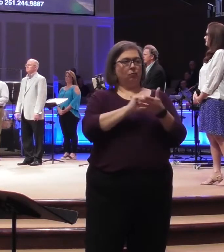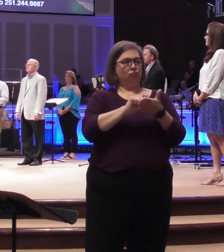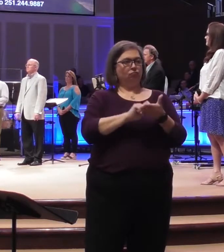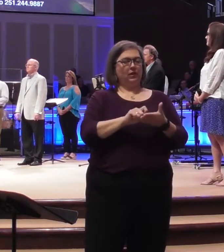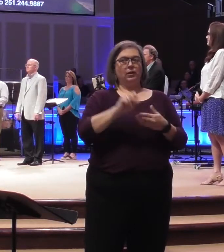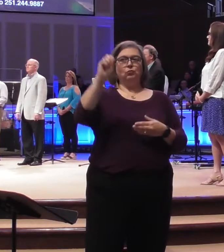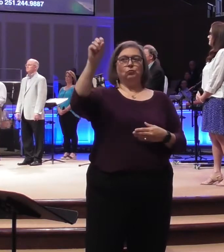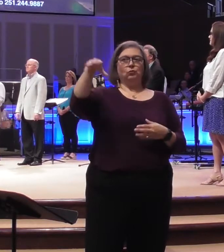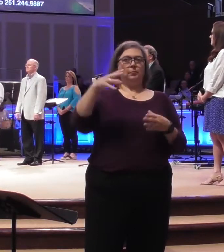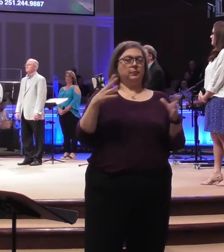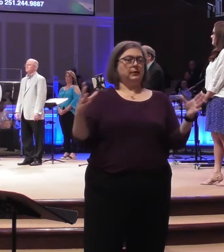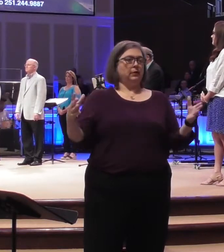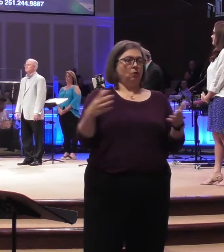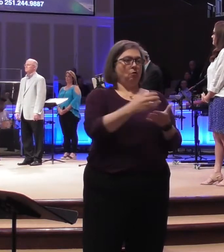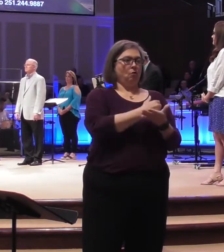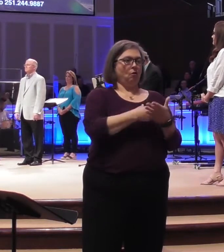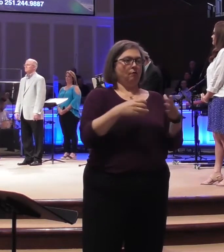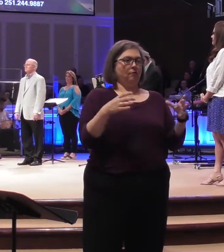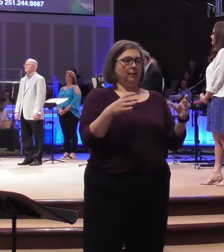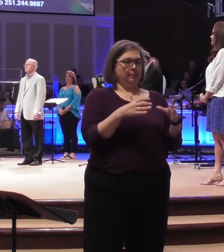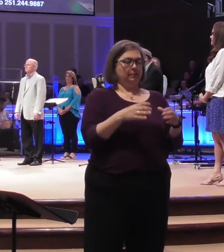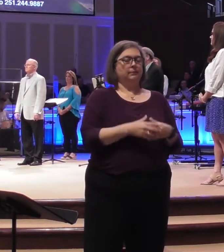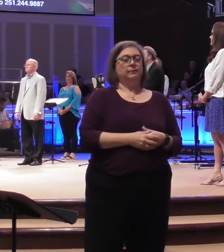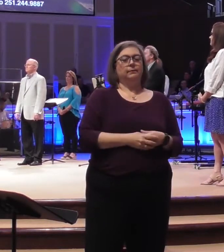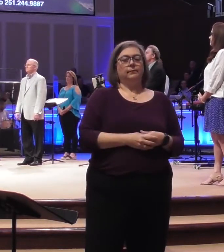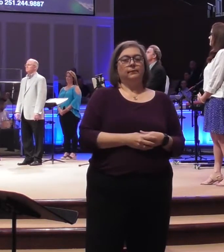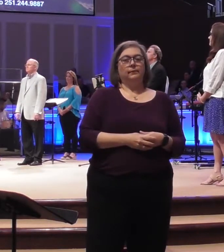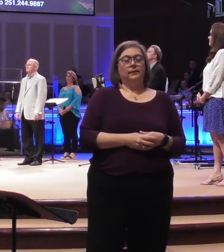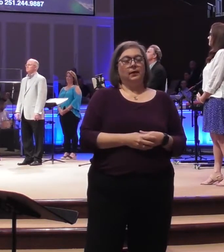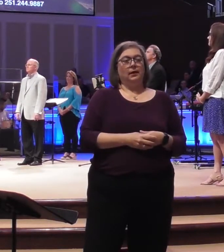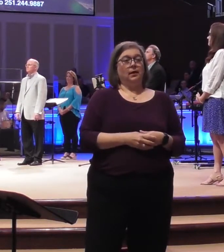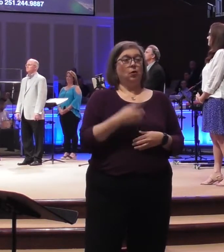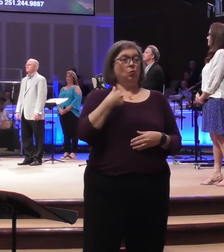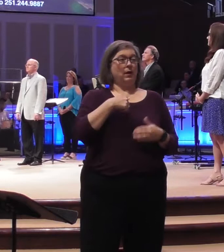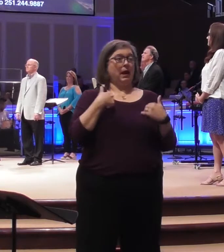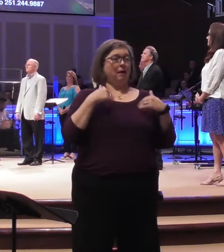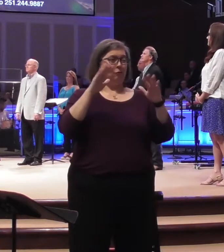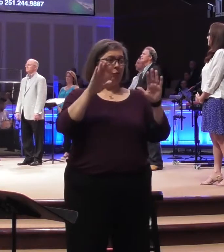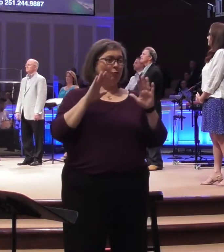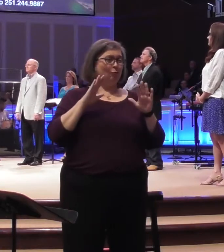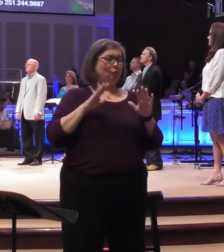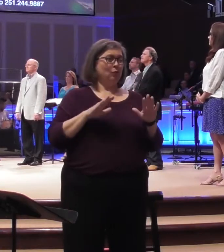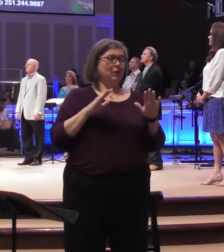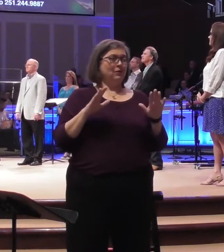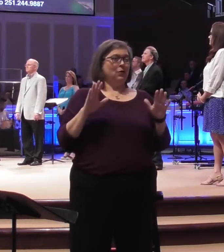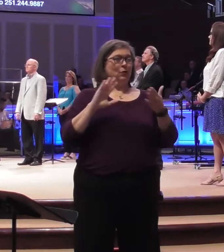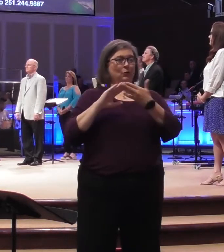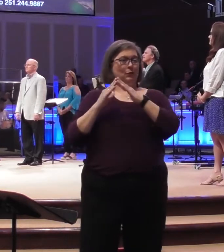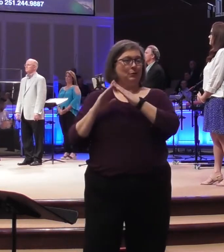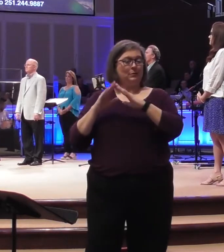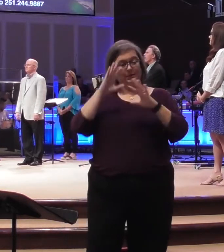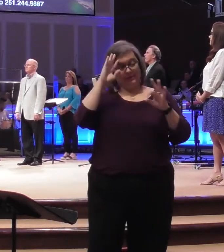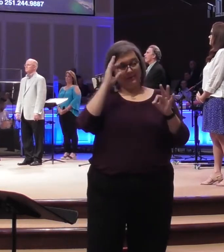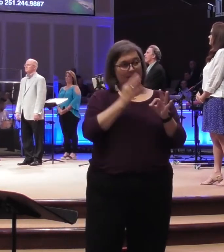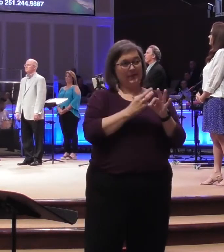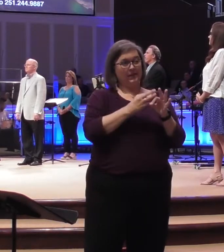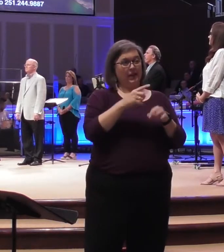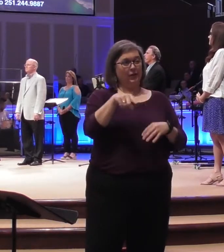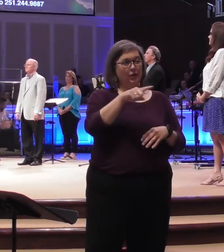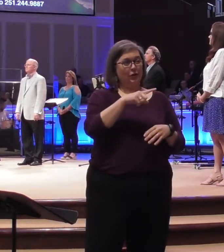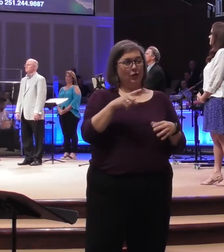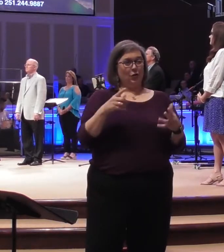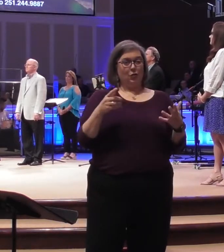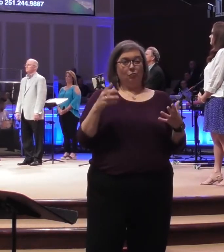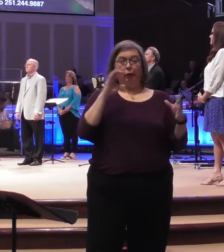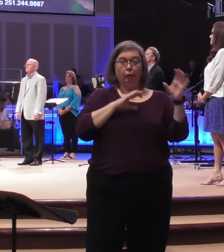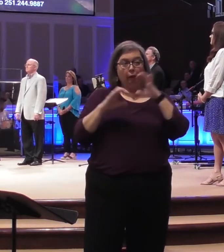as you leave at the end of the service. Well, we do have a wonderful community of faith here at First Fairhope. So if you've been visiting with us for some time and you're looking